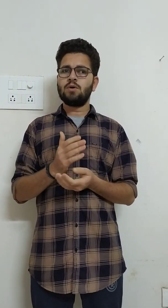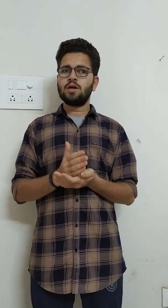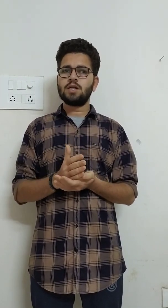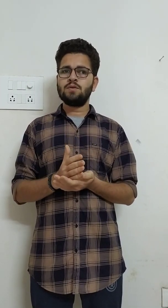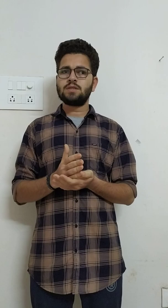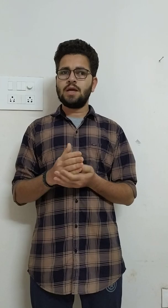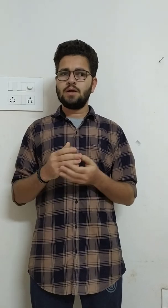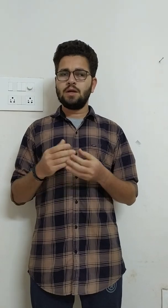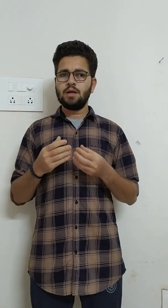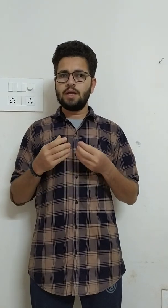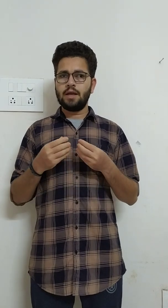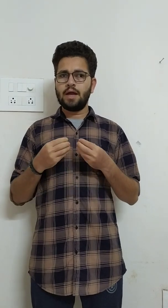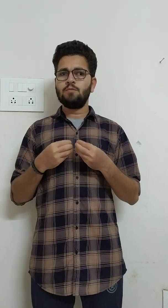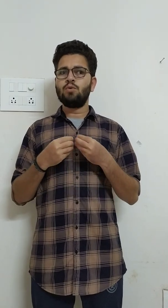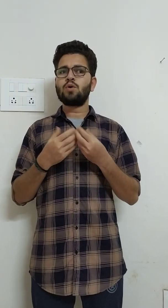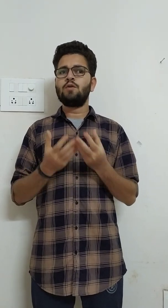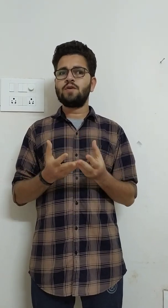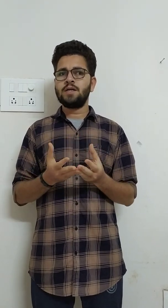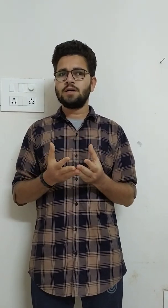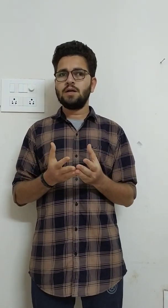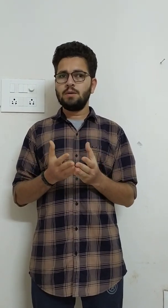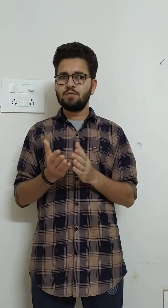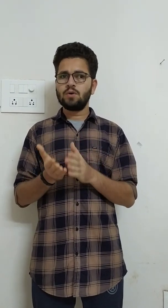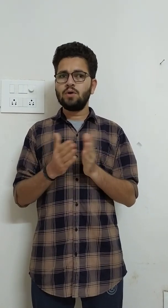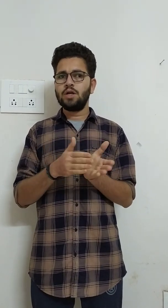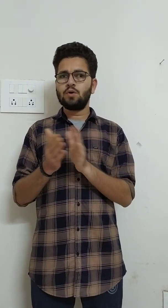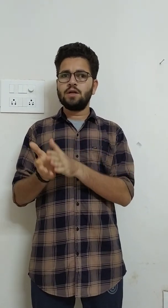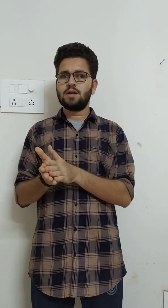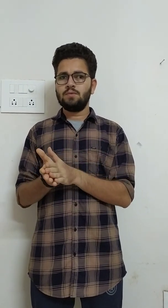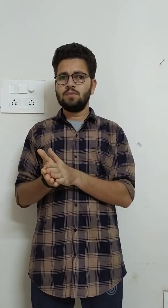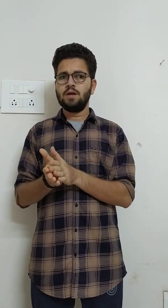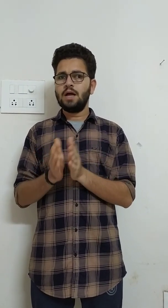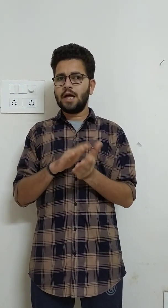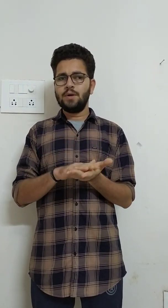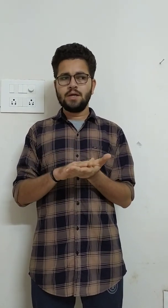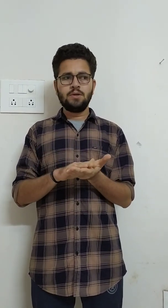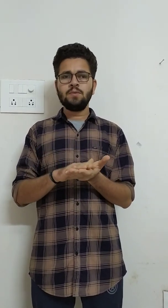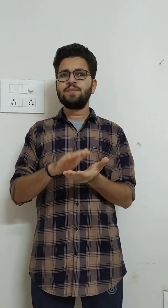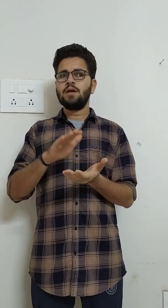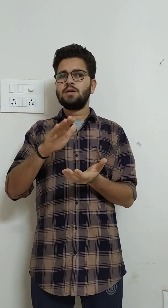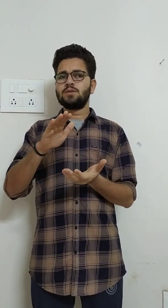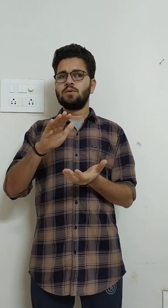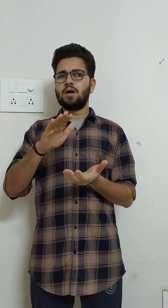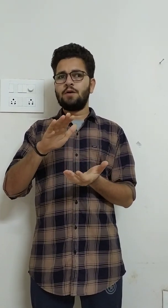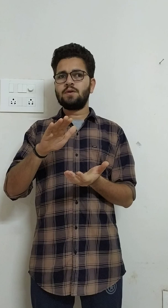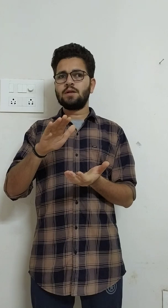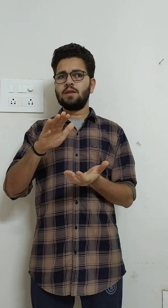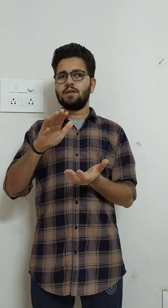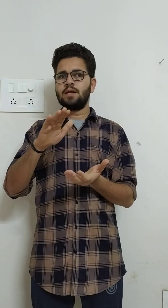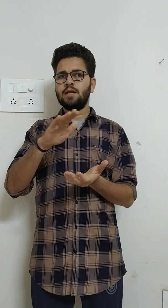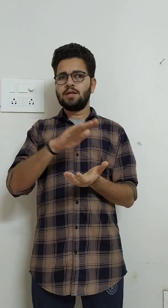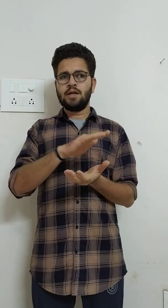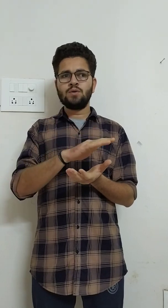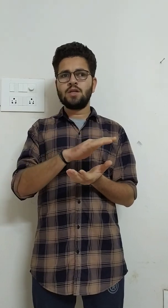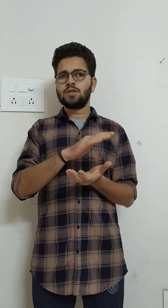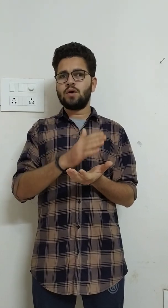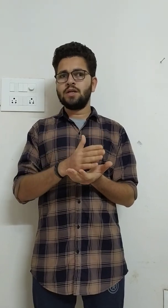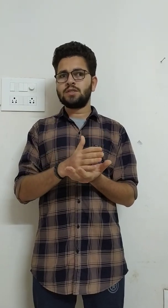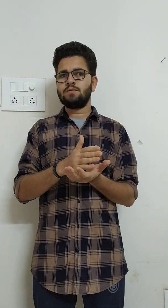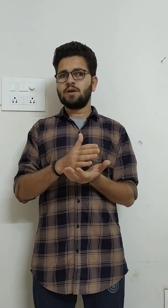mock interviews, I have more confident before going into the interview. I will tell you. So after they announced the shortlist for